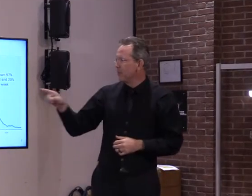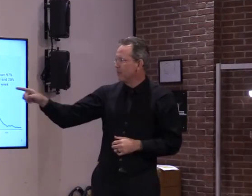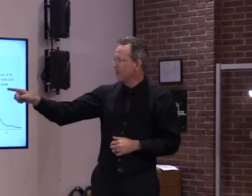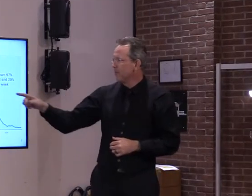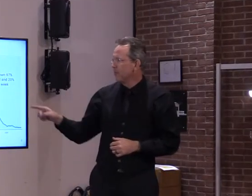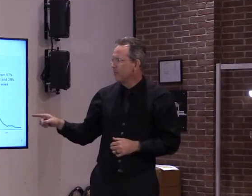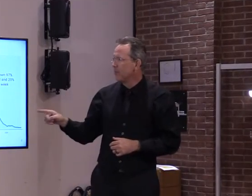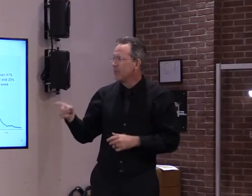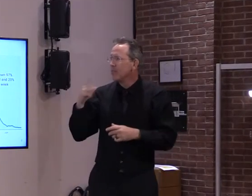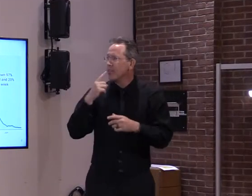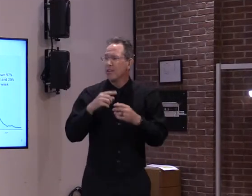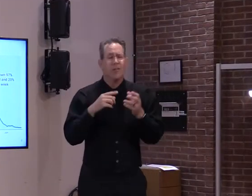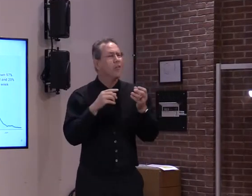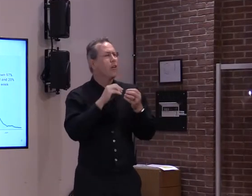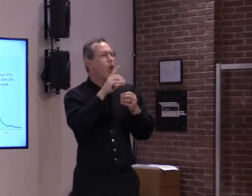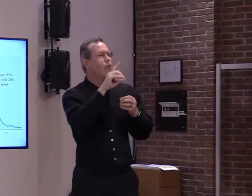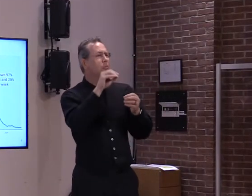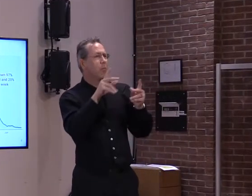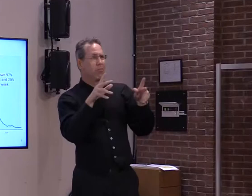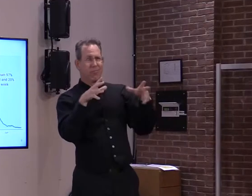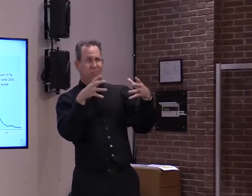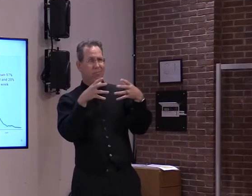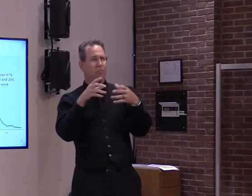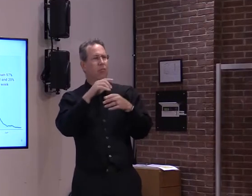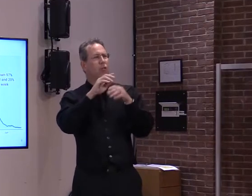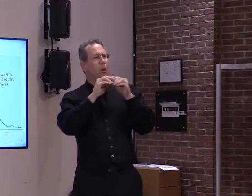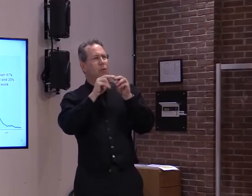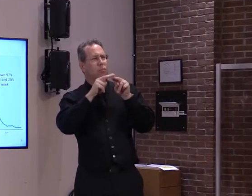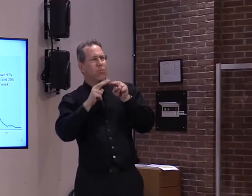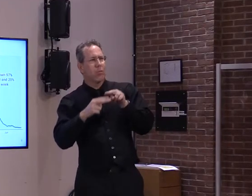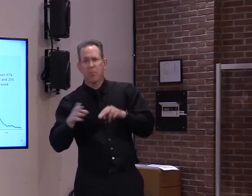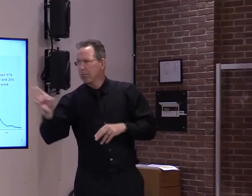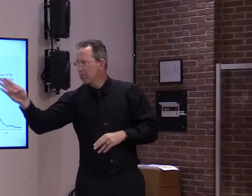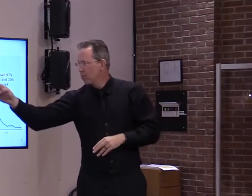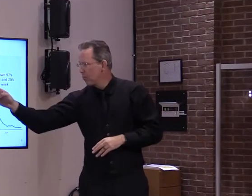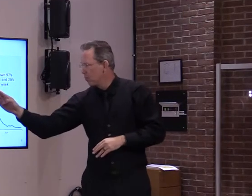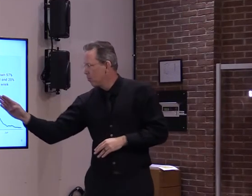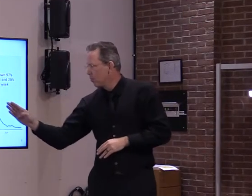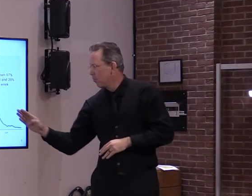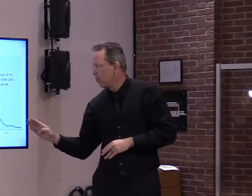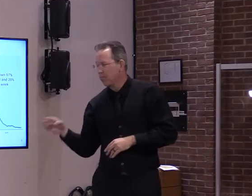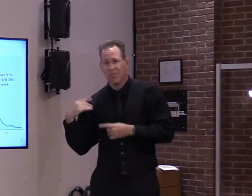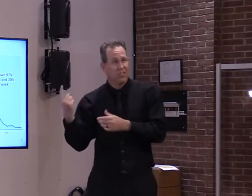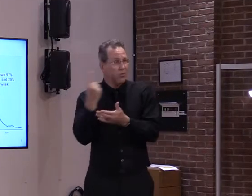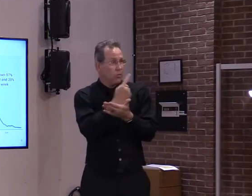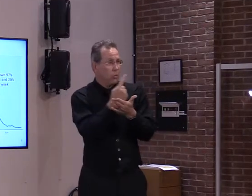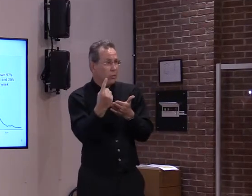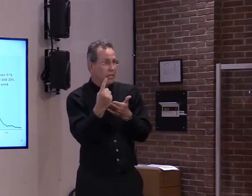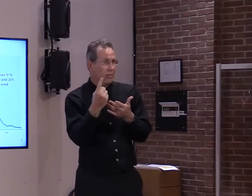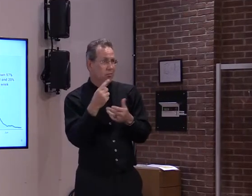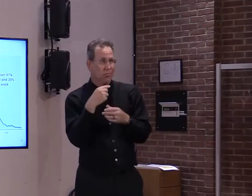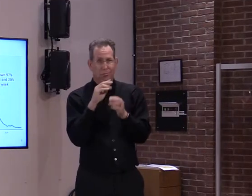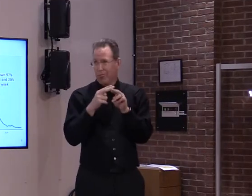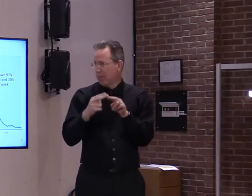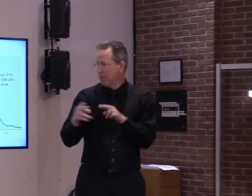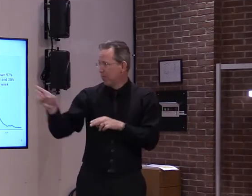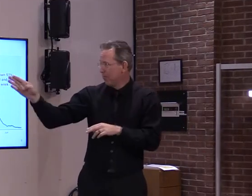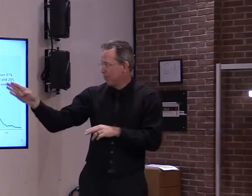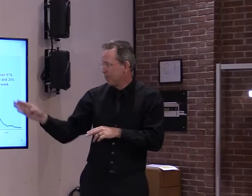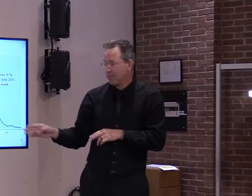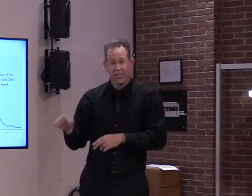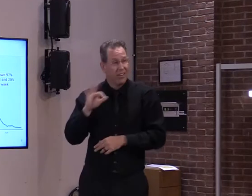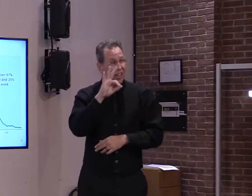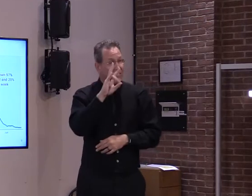the lowest total we've seen in 9 months. And we continue to see the cases fall among all age groups and fall